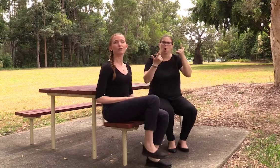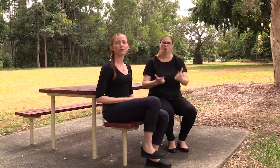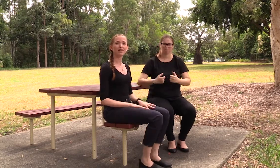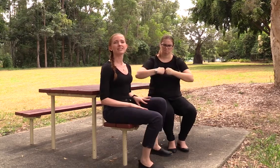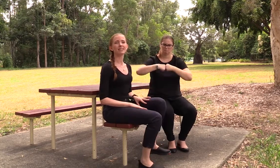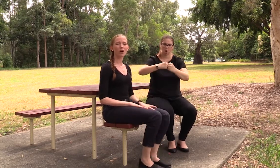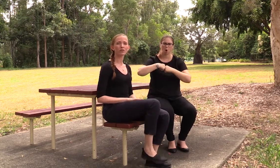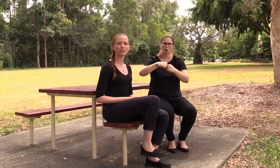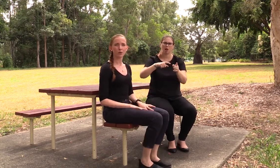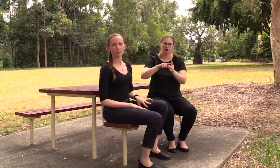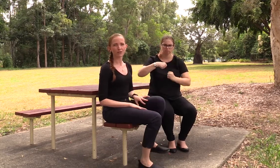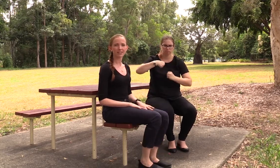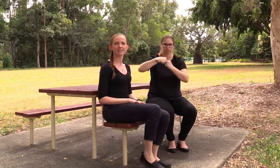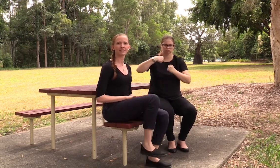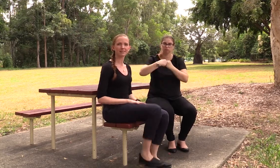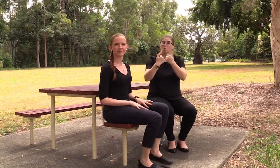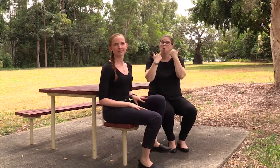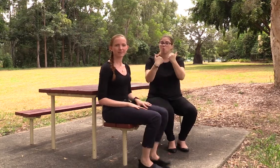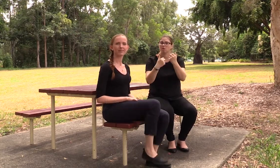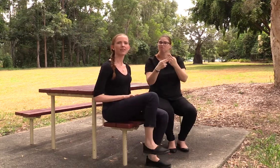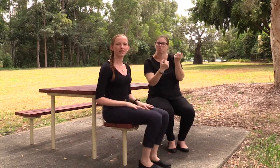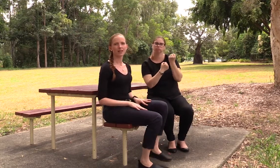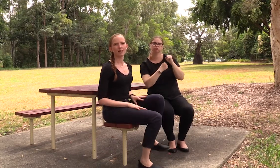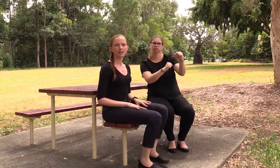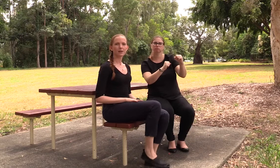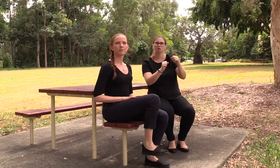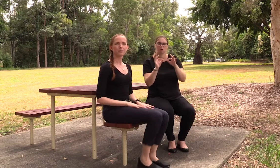is good for preventing osteoporosis.